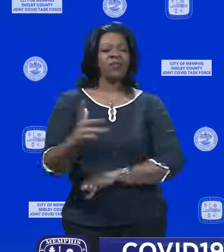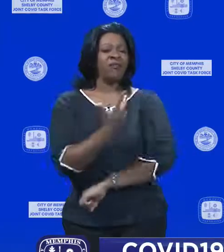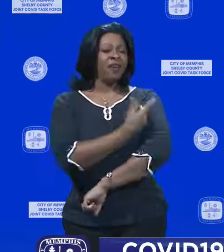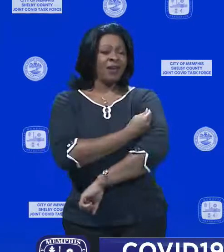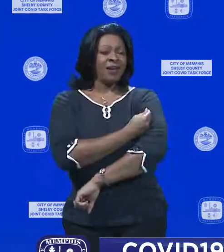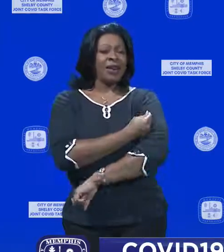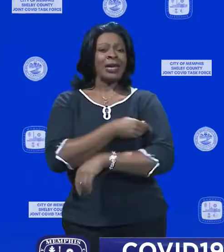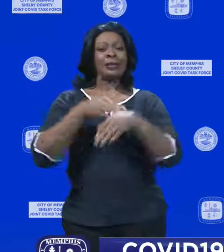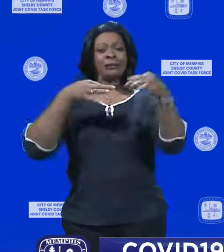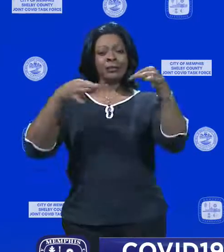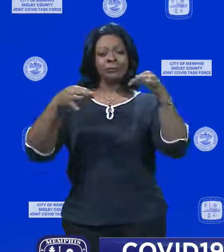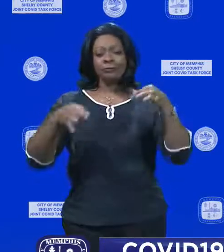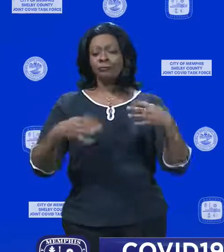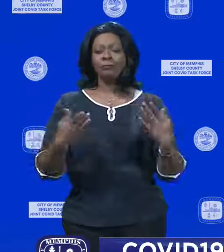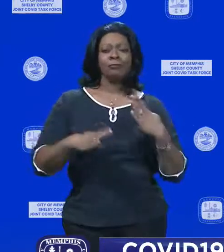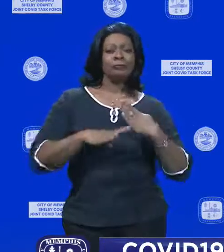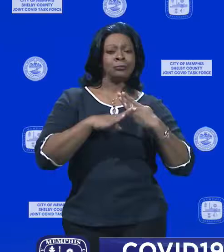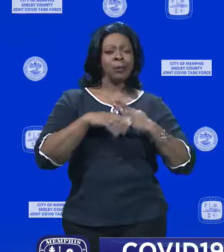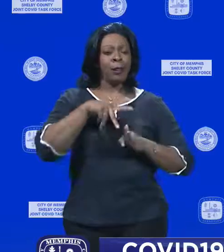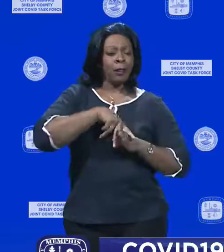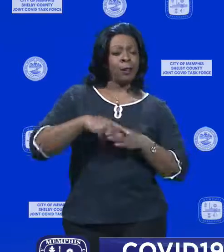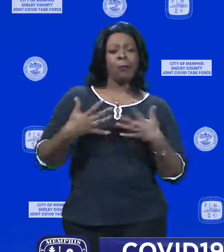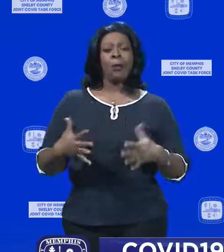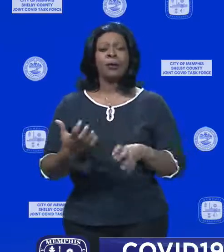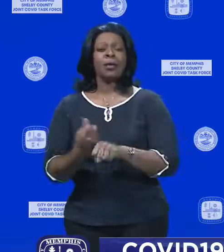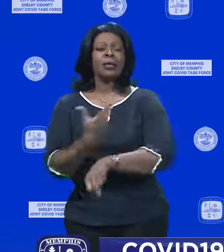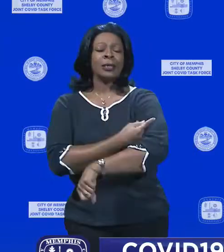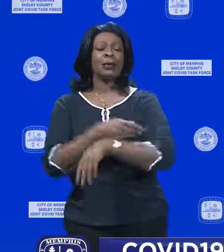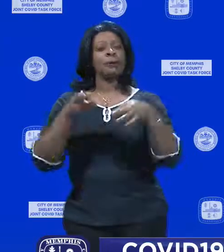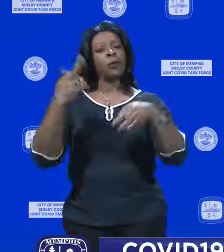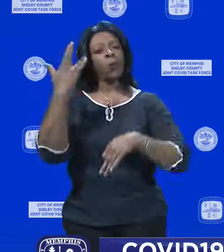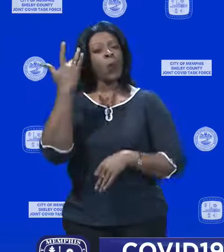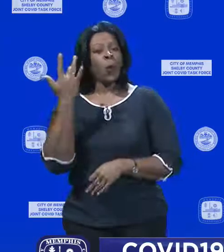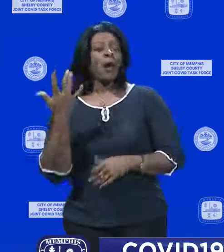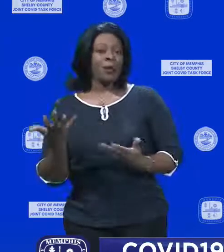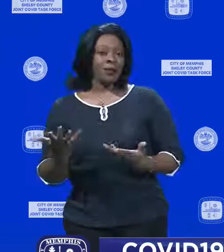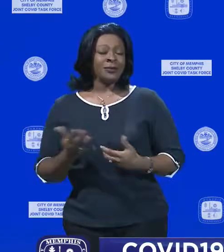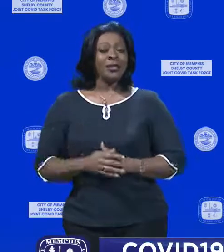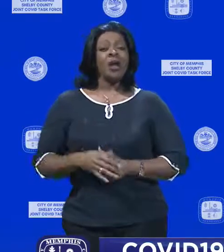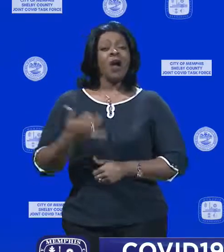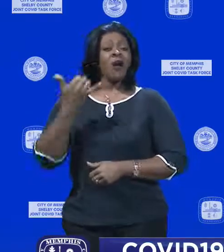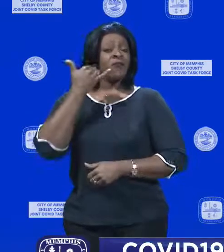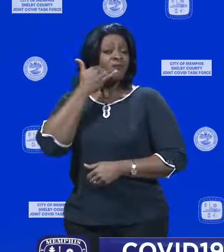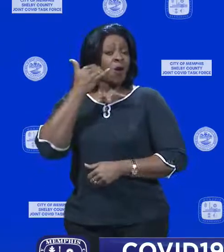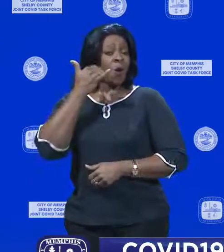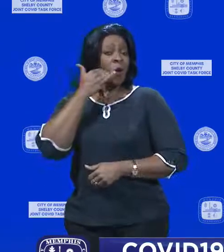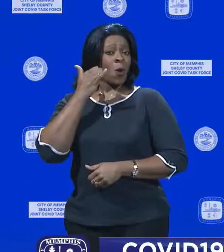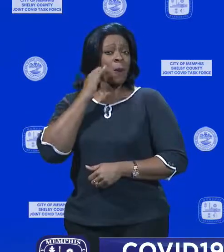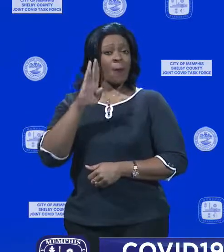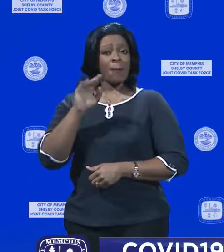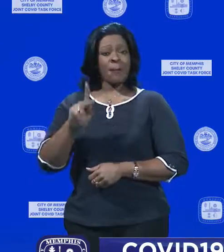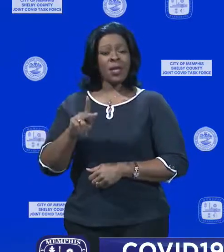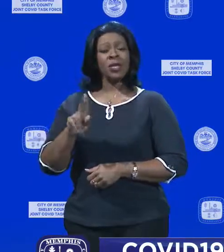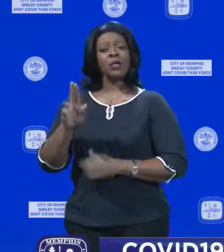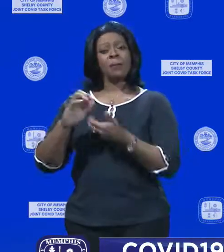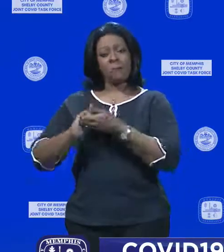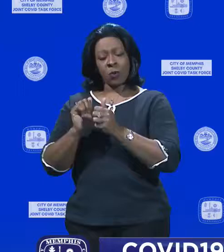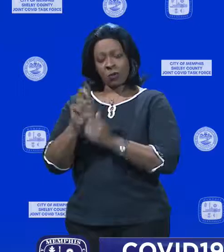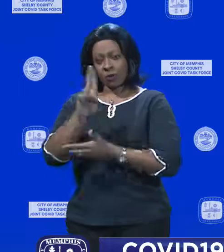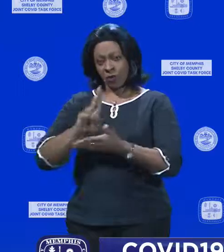trying to break down any barriers that people have. We also have a phone bank in partnership with the University of